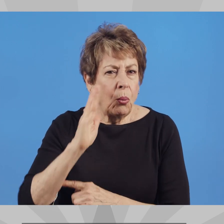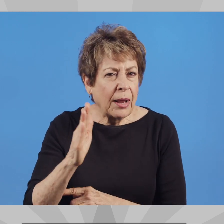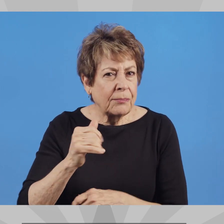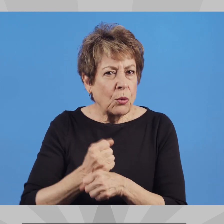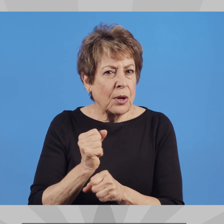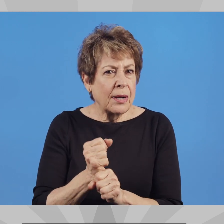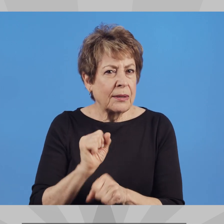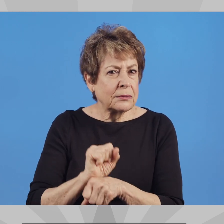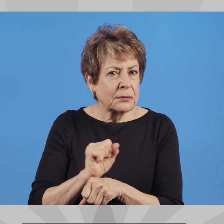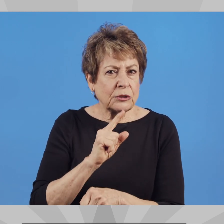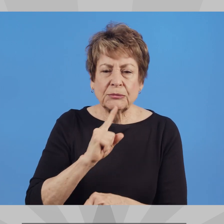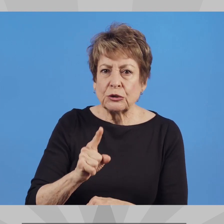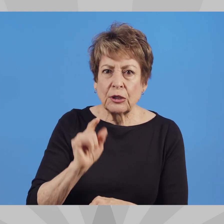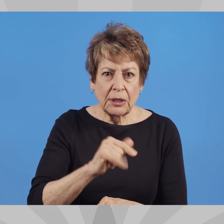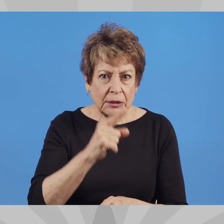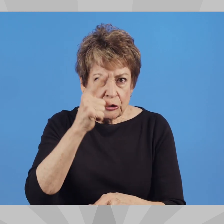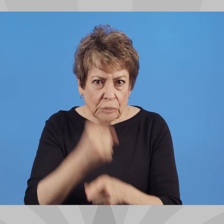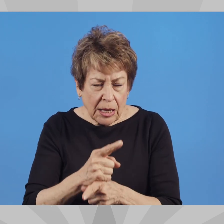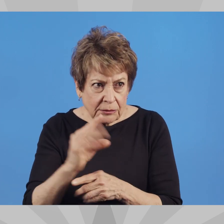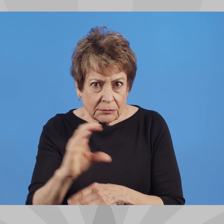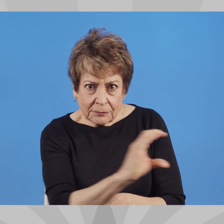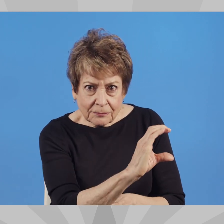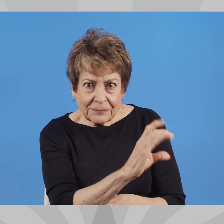I will work to ensure that right.